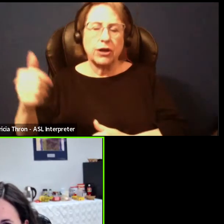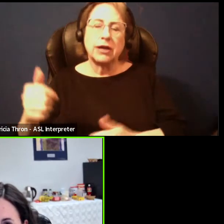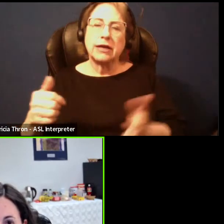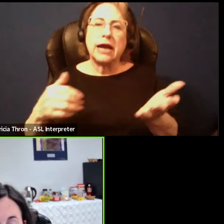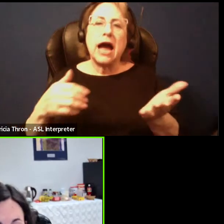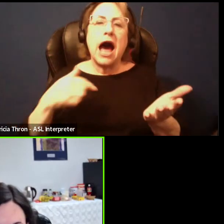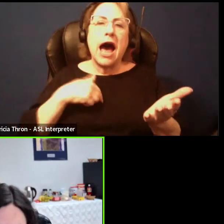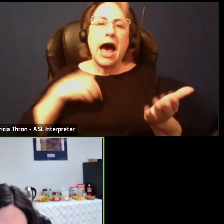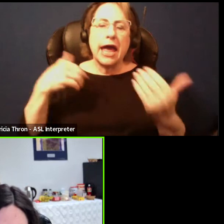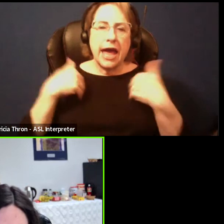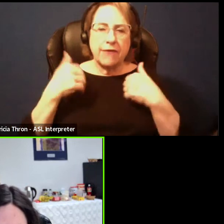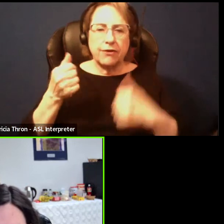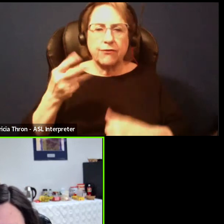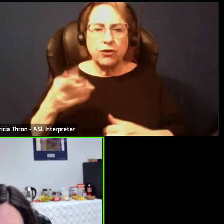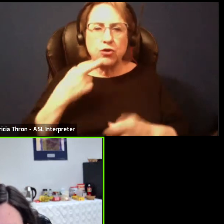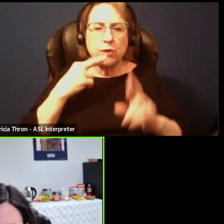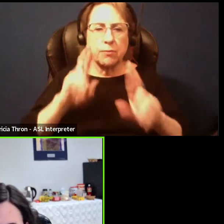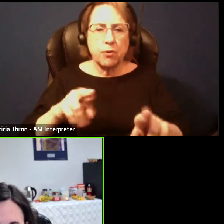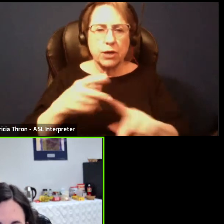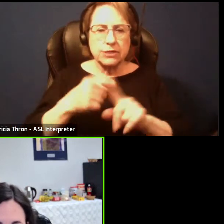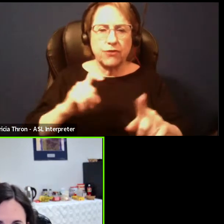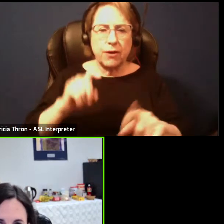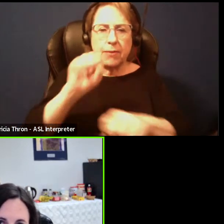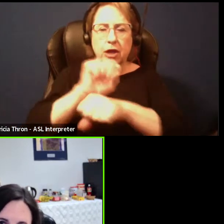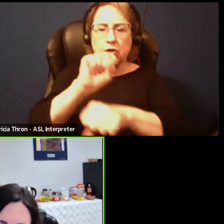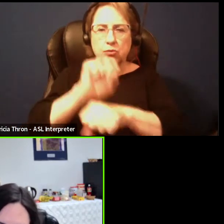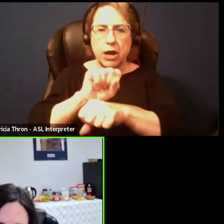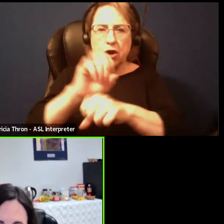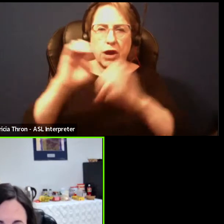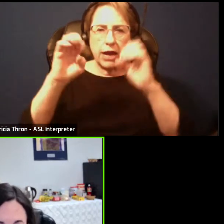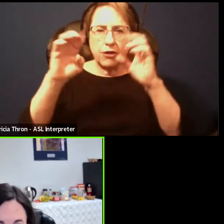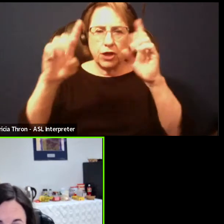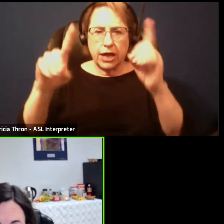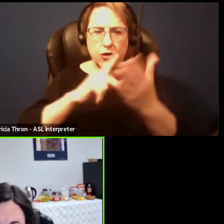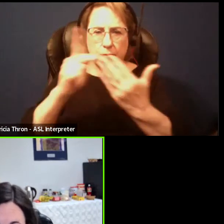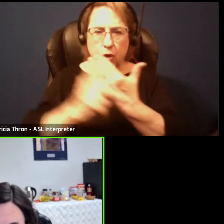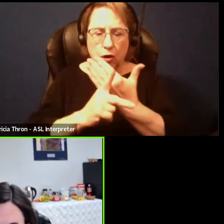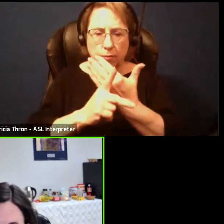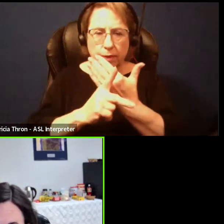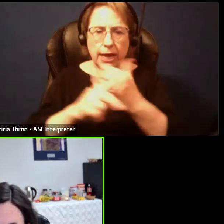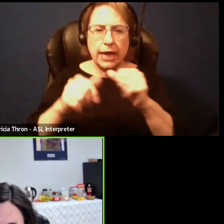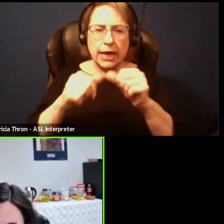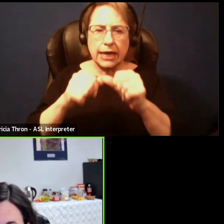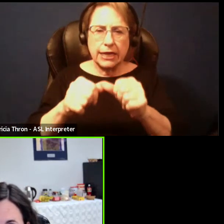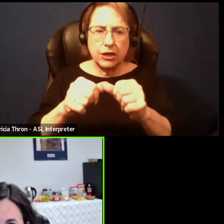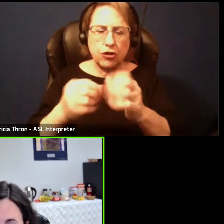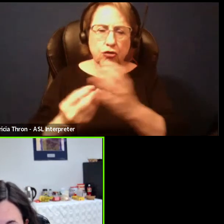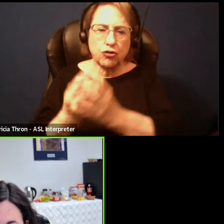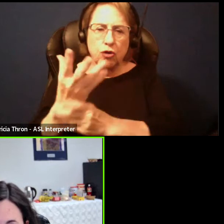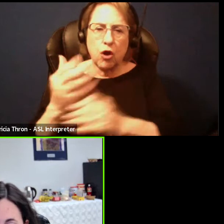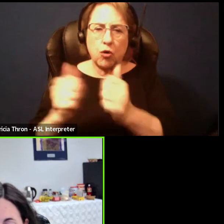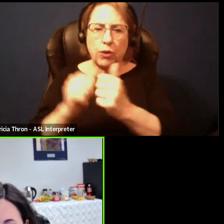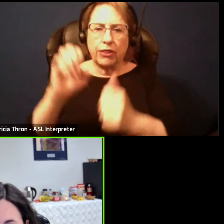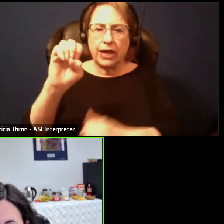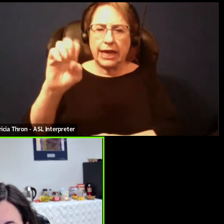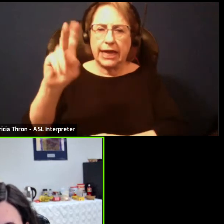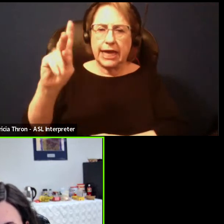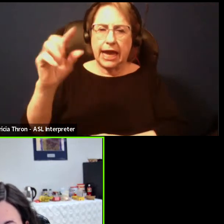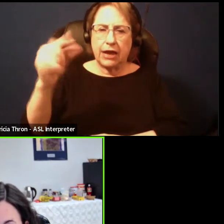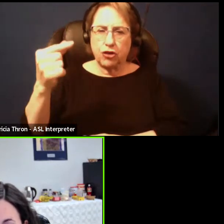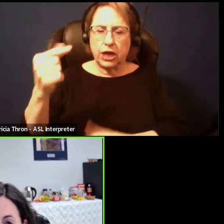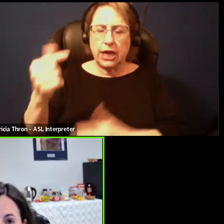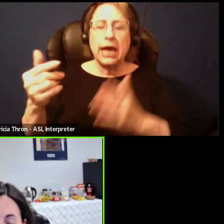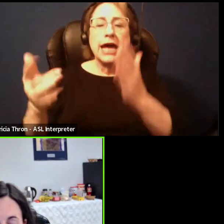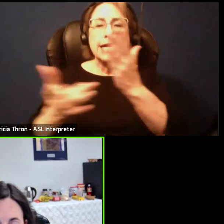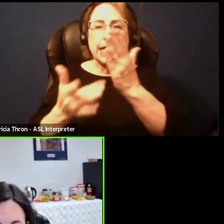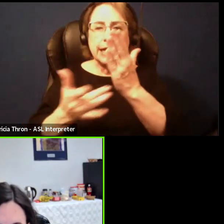first from the career education program. It has continued to grow with the EKG technician being our newest addition.